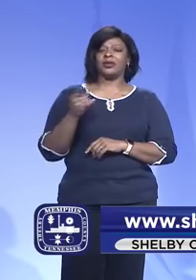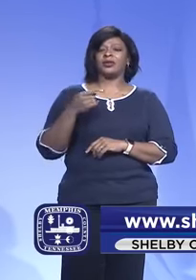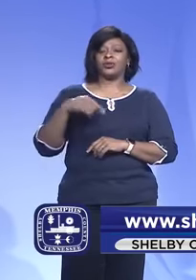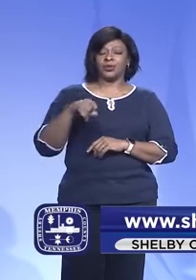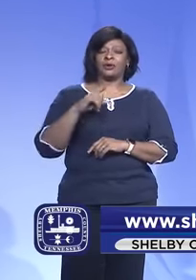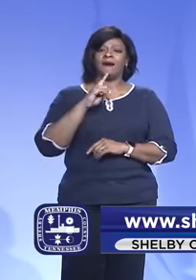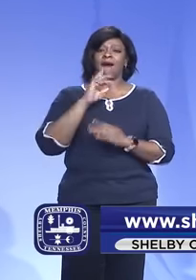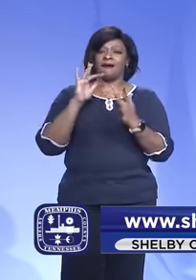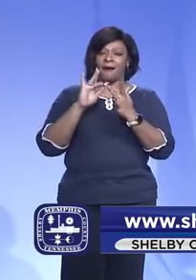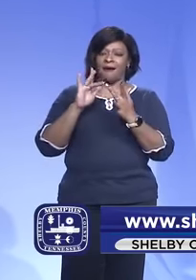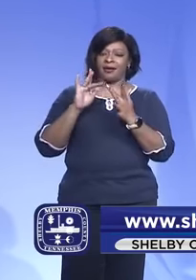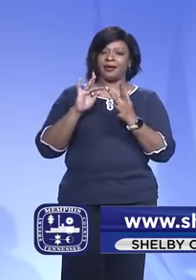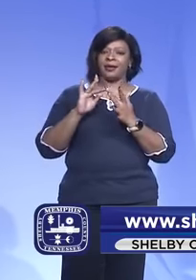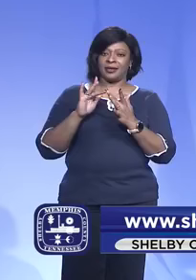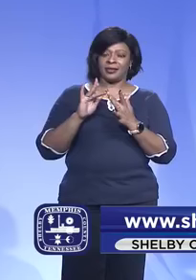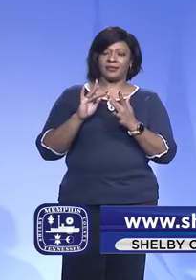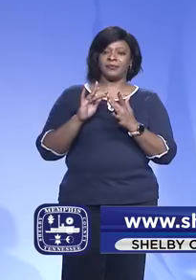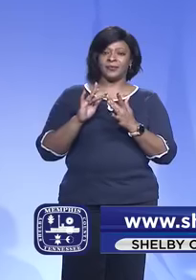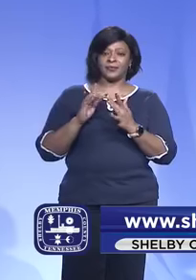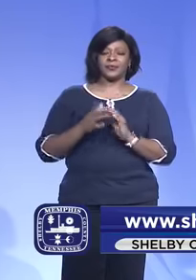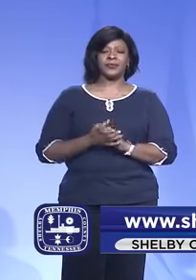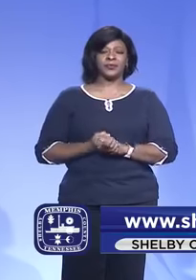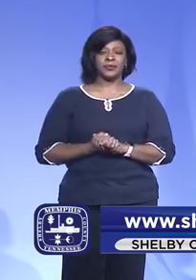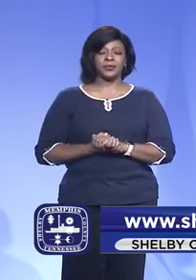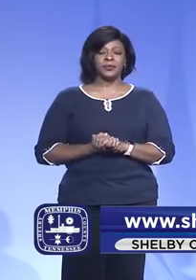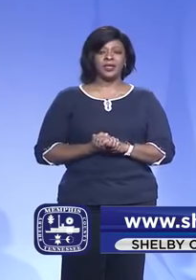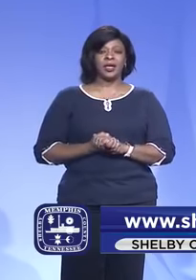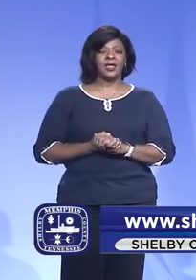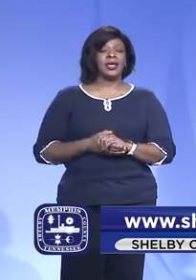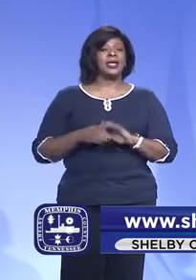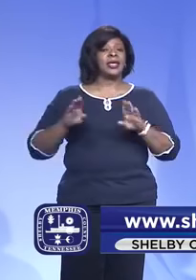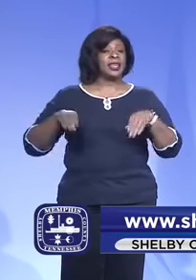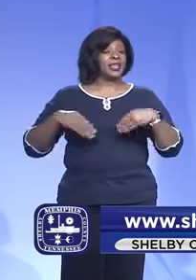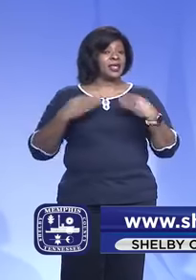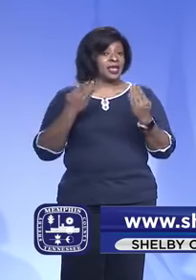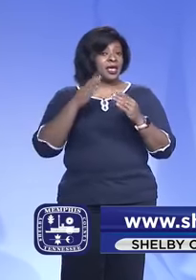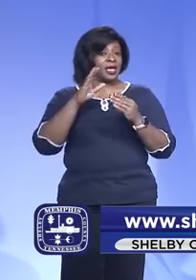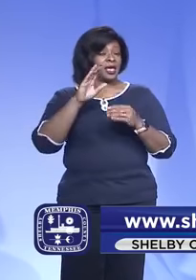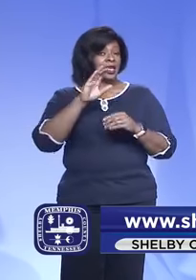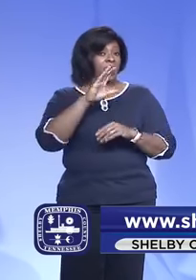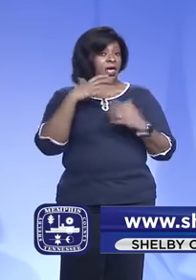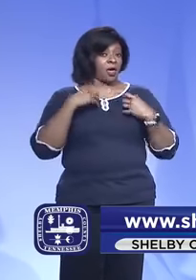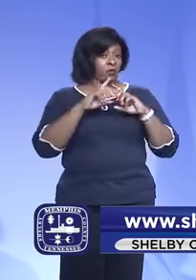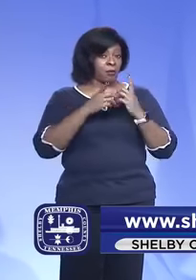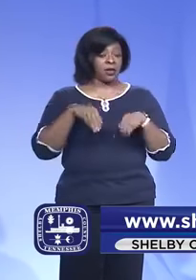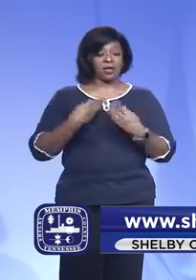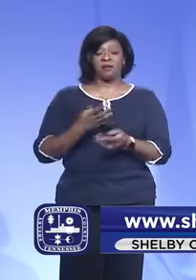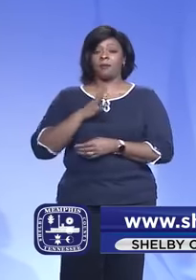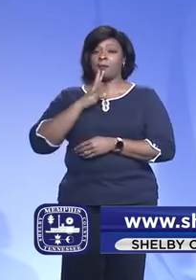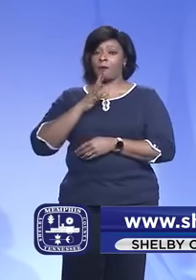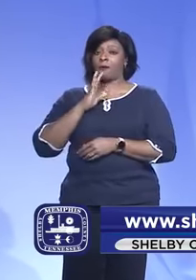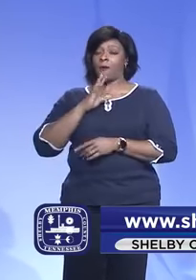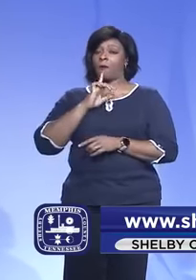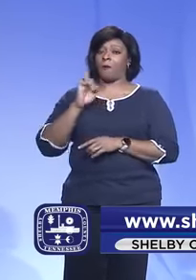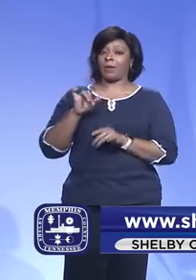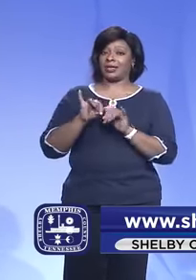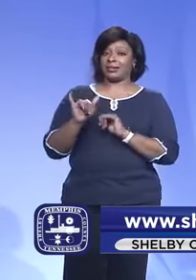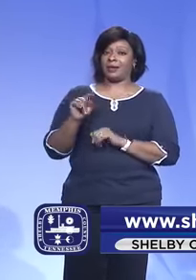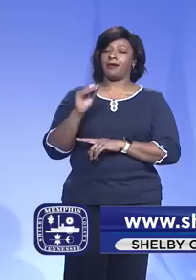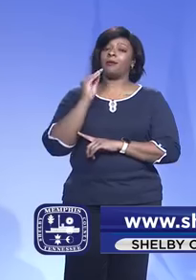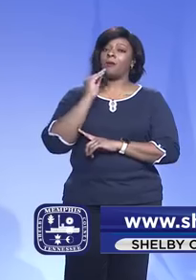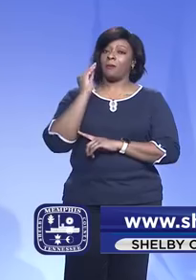a contact, and you are given verbal orders to remain at